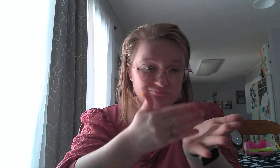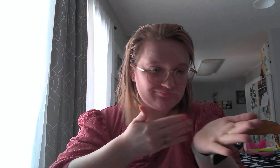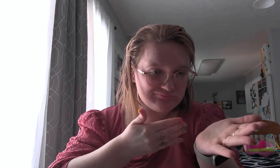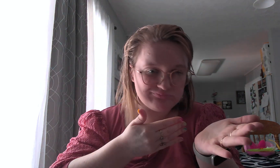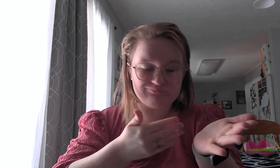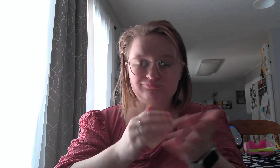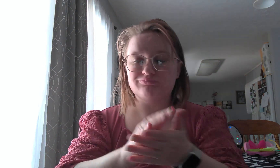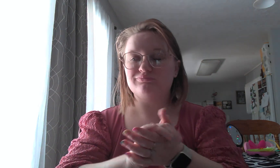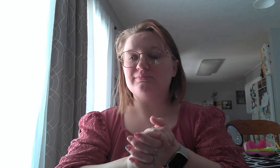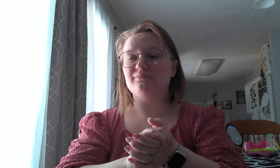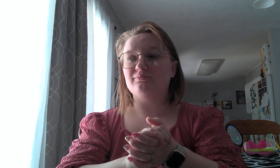for whatever reason,